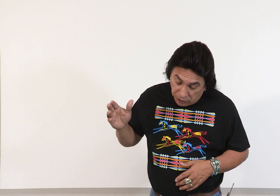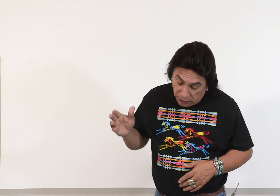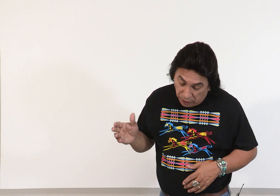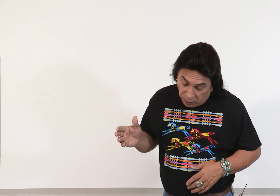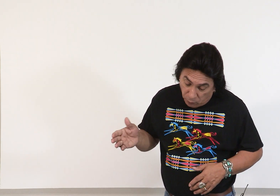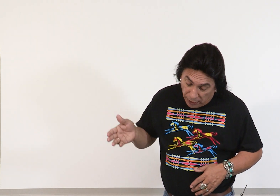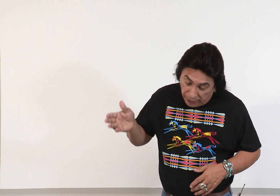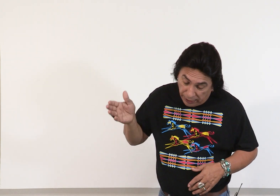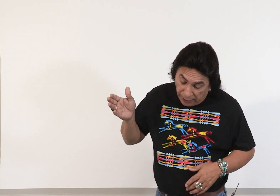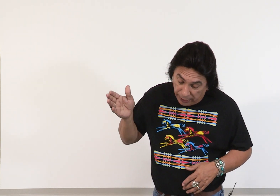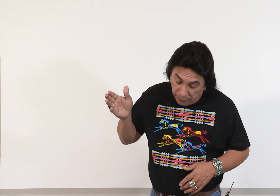the right hand,